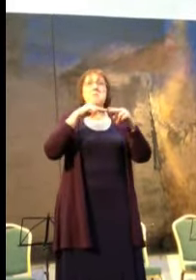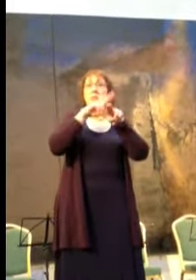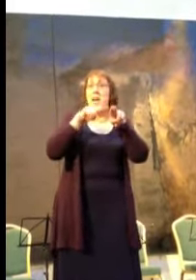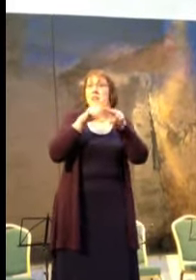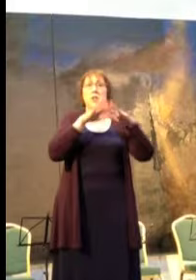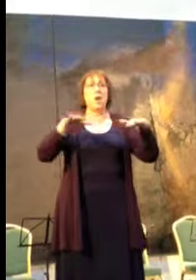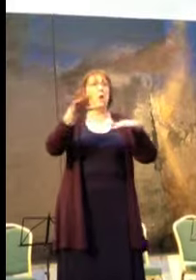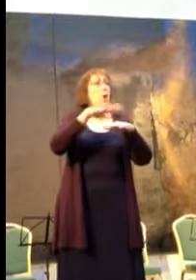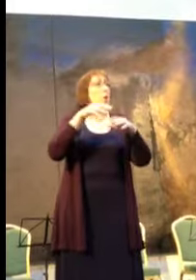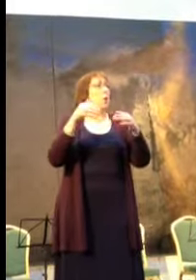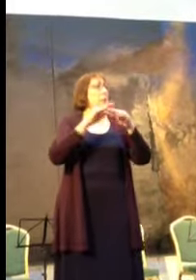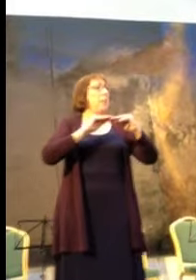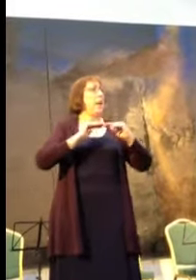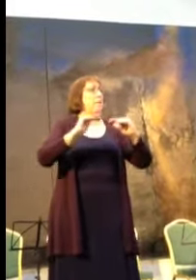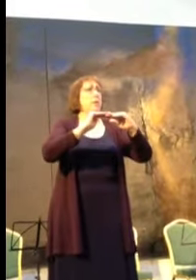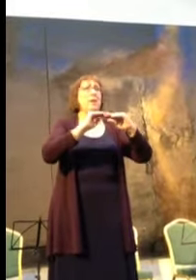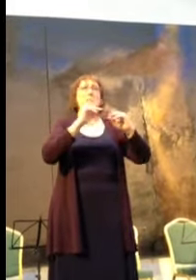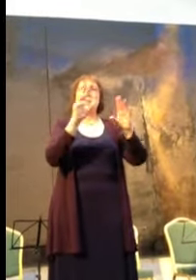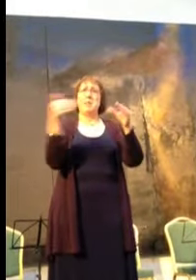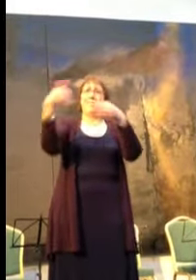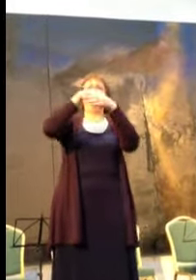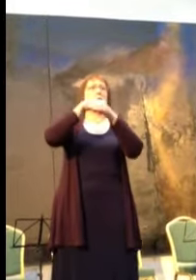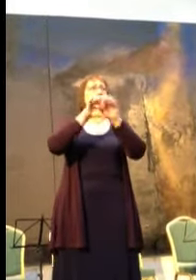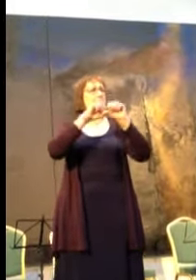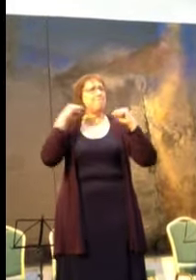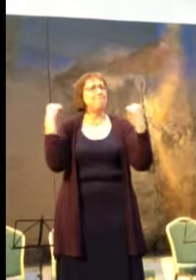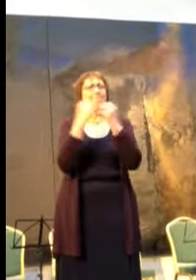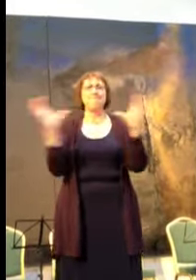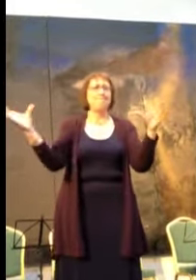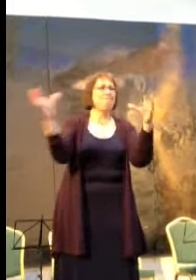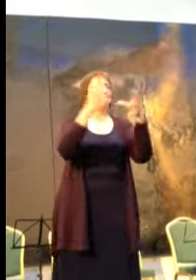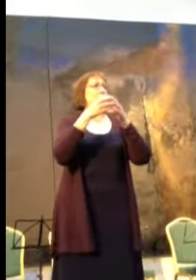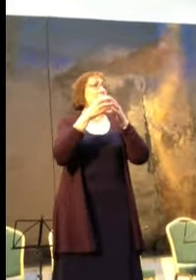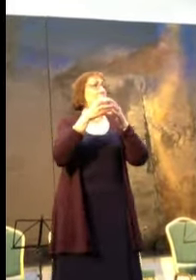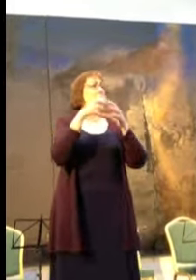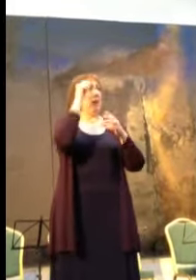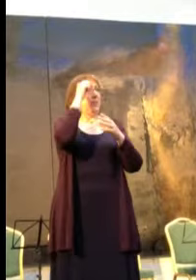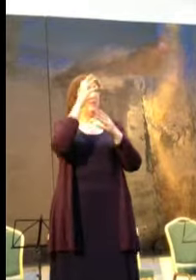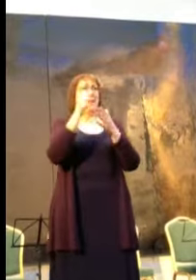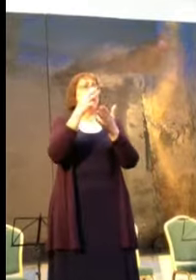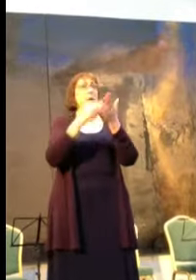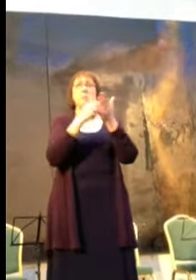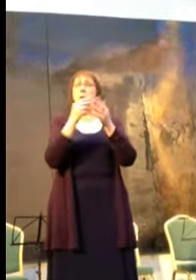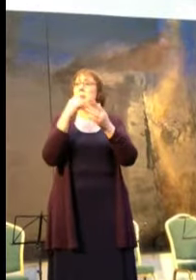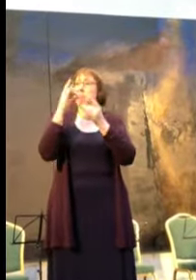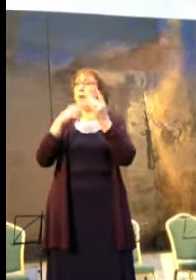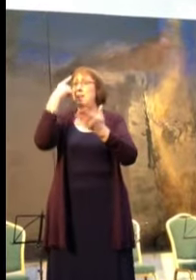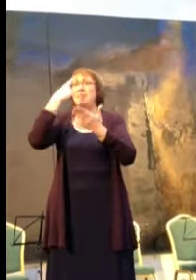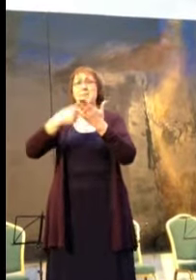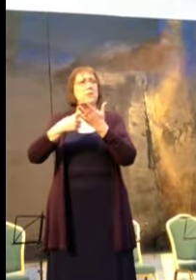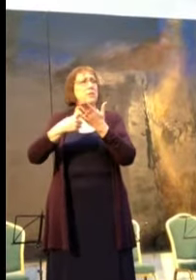levels will be a hallmark of inclusive citizenship. I think that participatory decision-making depends